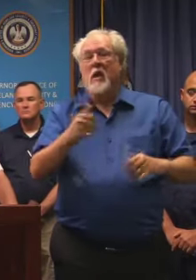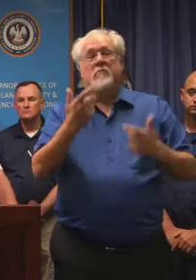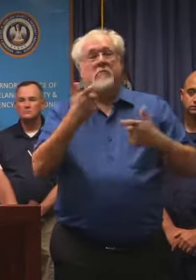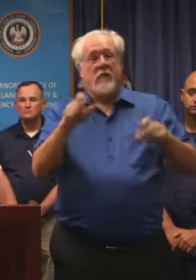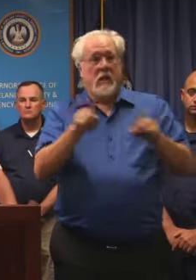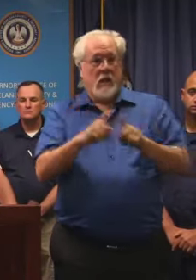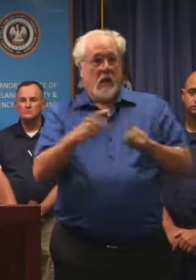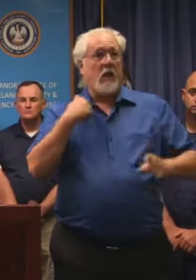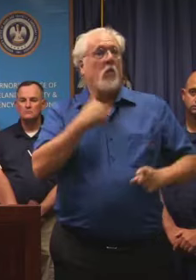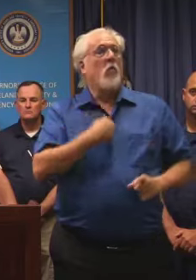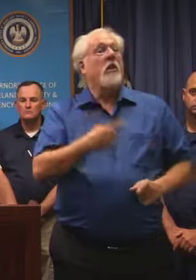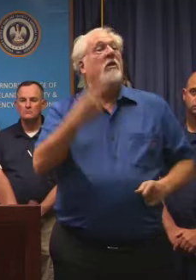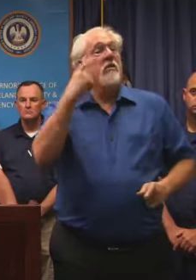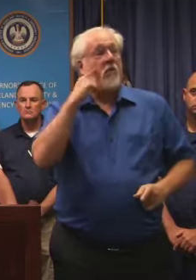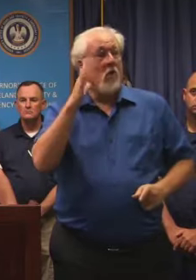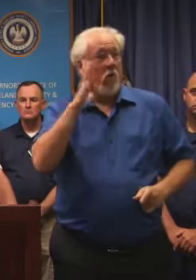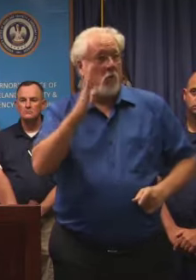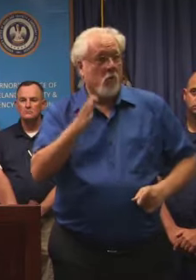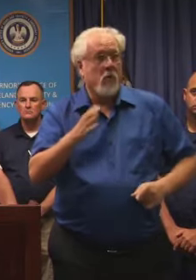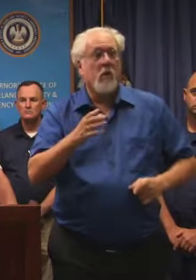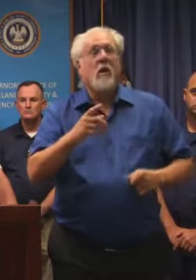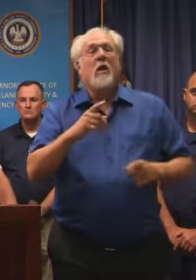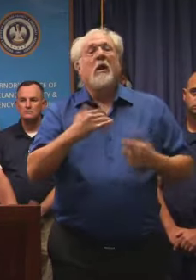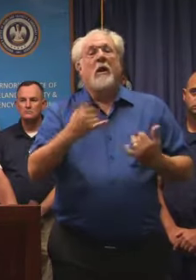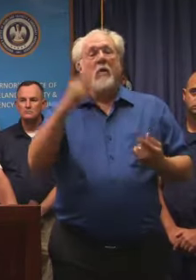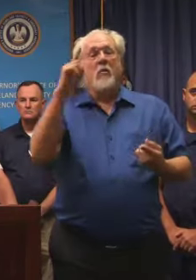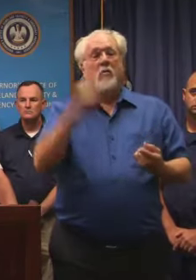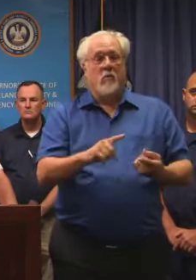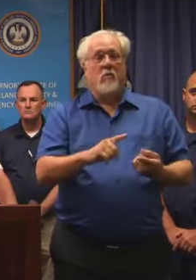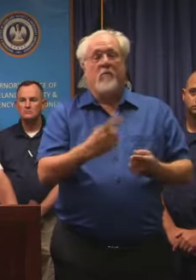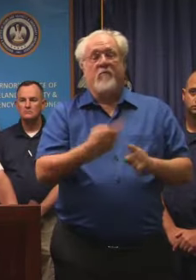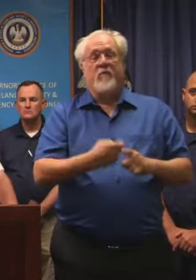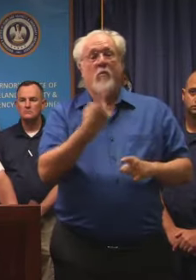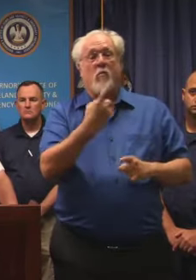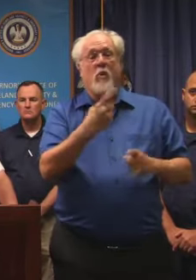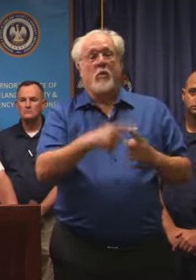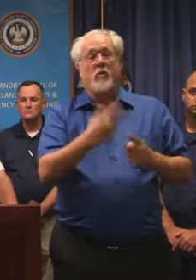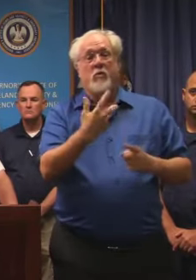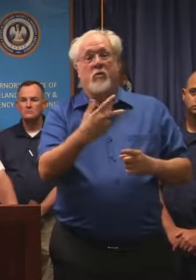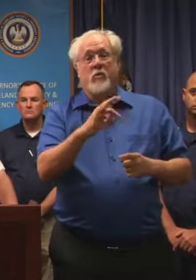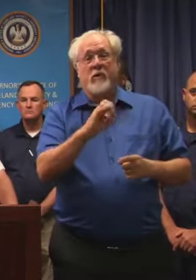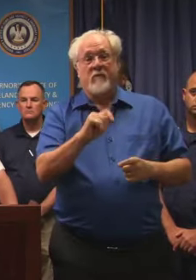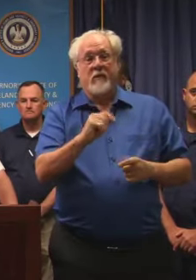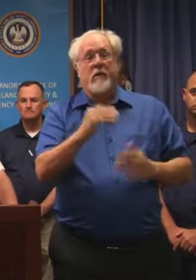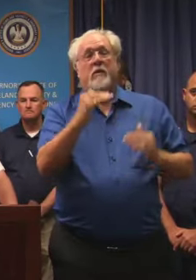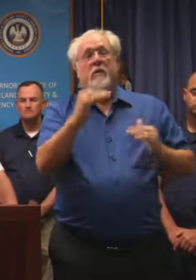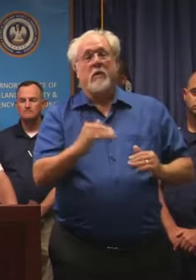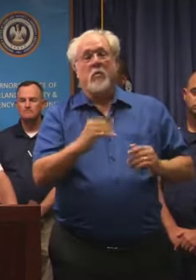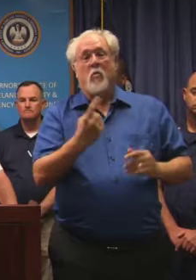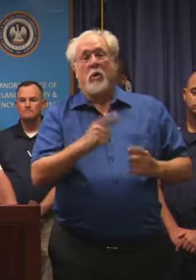pronounced as we had initially thought. In fact, it's been downgraded from 1 to 3 feet to 1 to 2 feet.